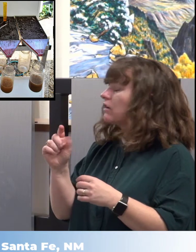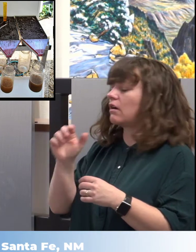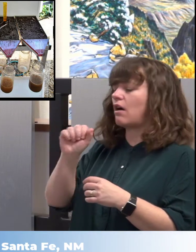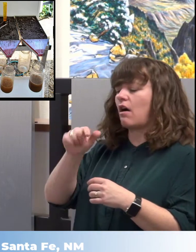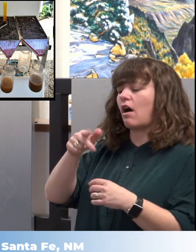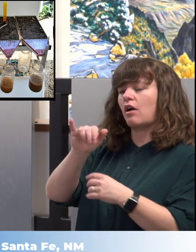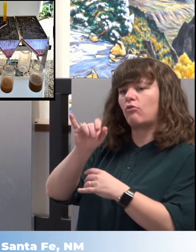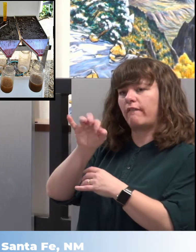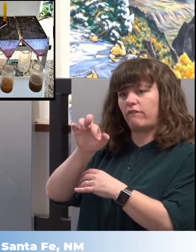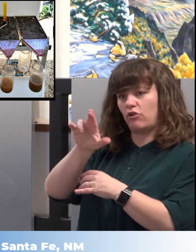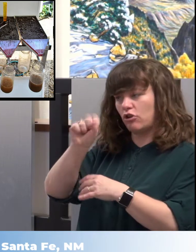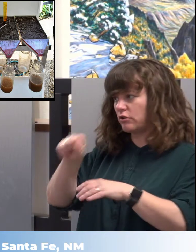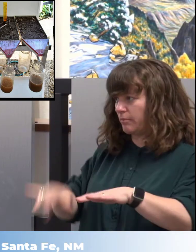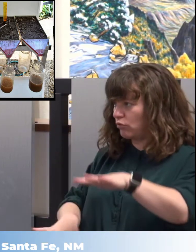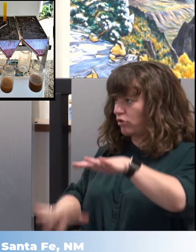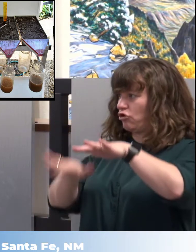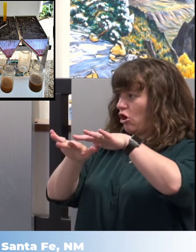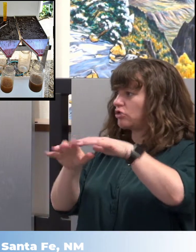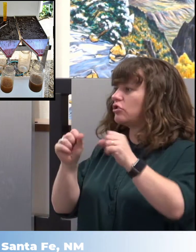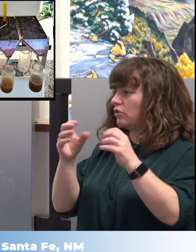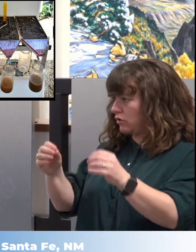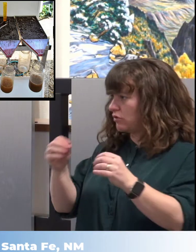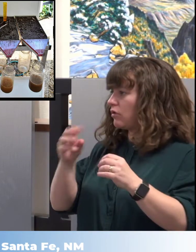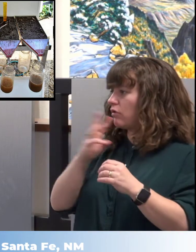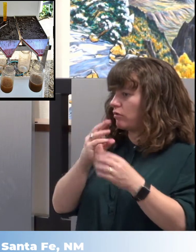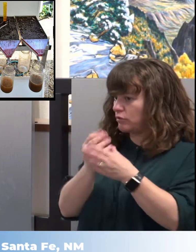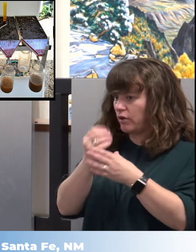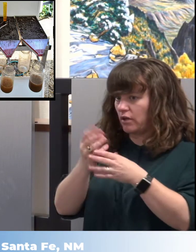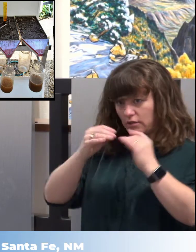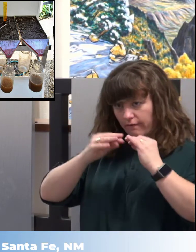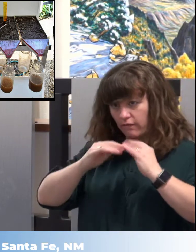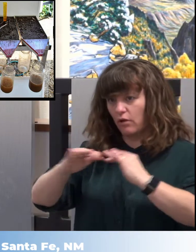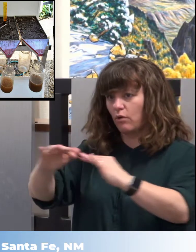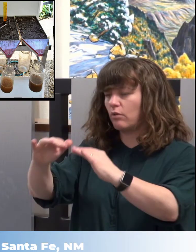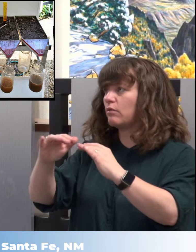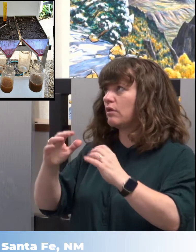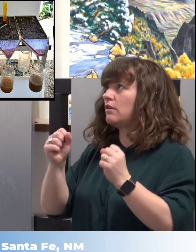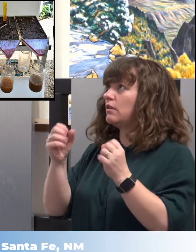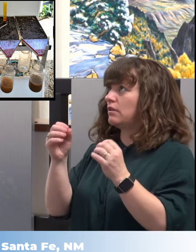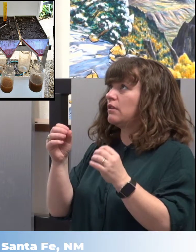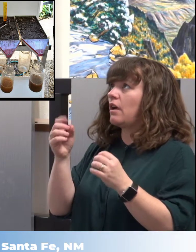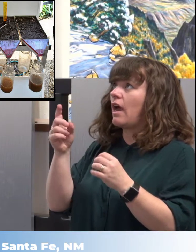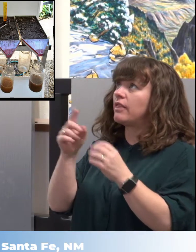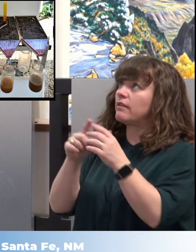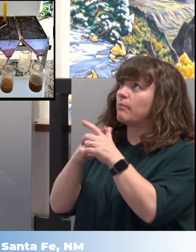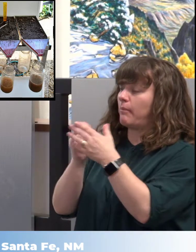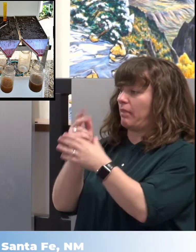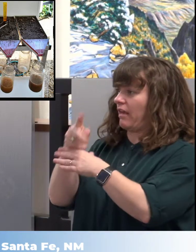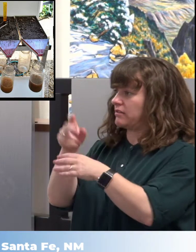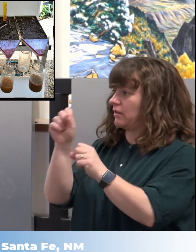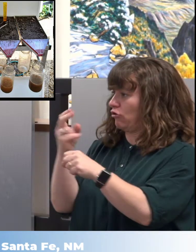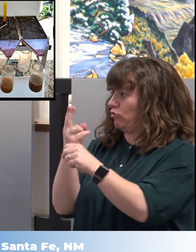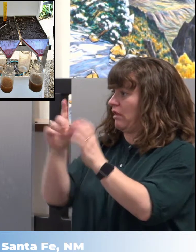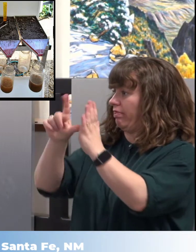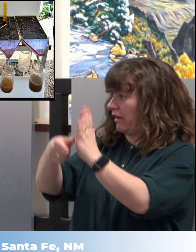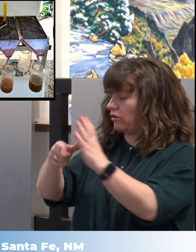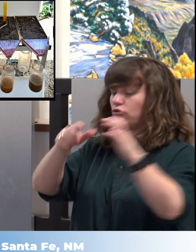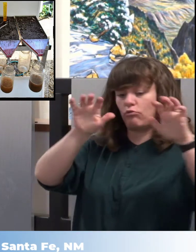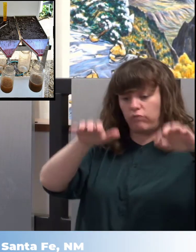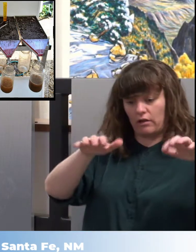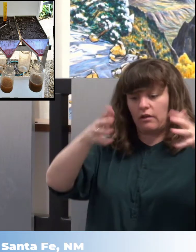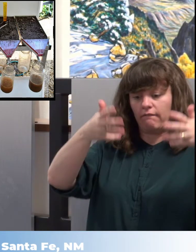be recharged so that springs flow, but also to get water deep into the soil so that plants can then use it later when, you know, after a rainfall